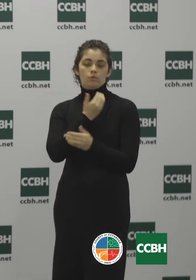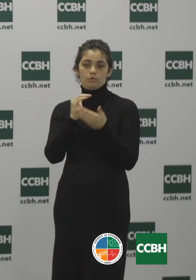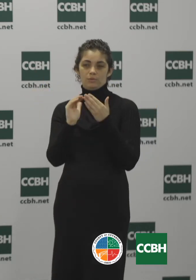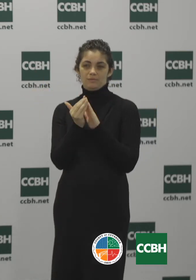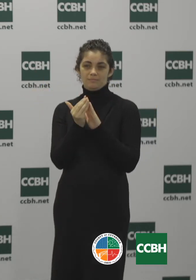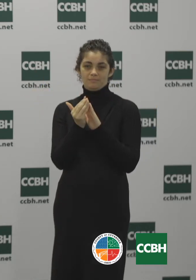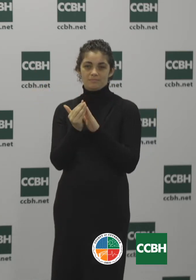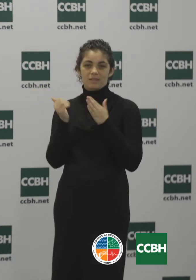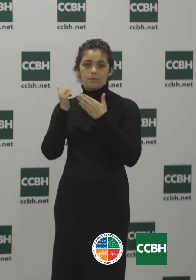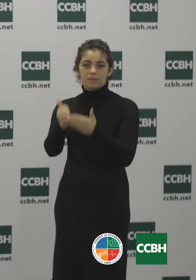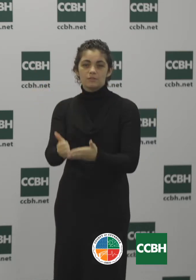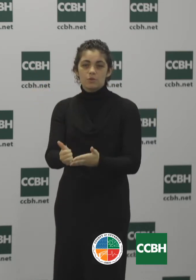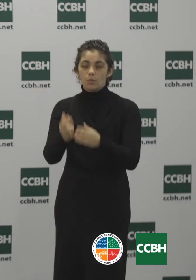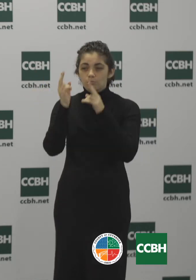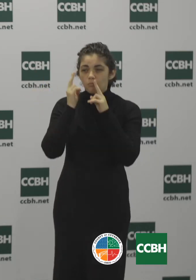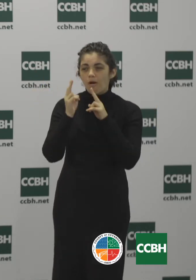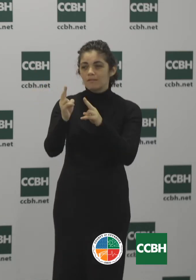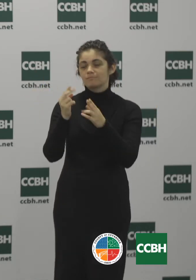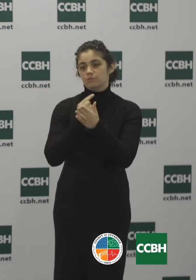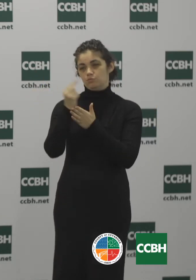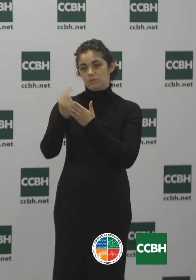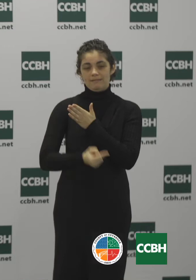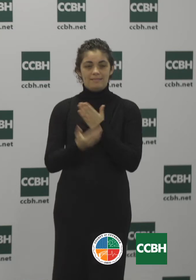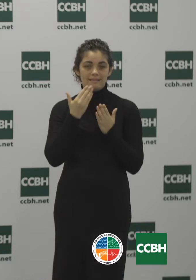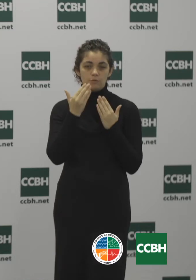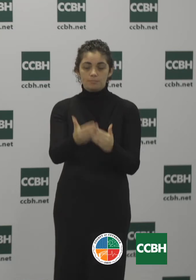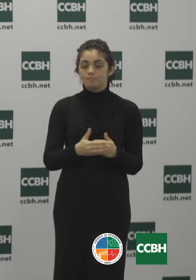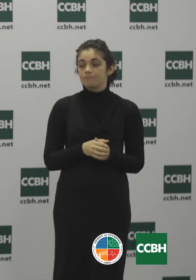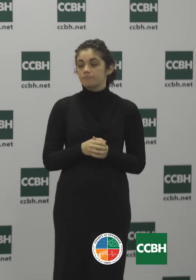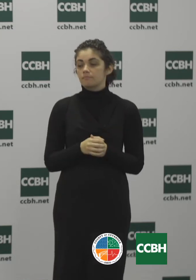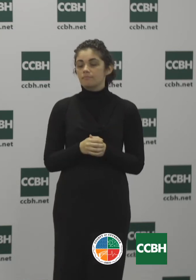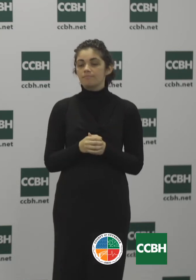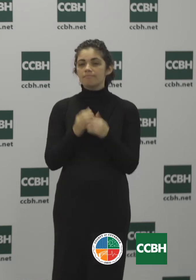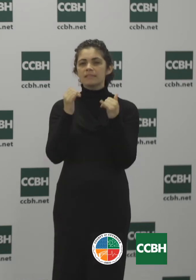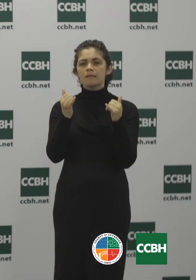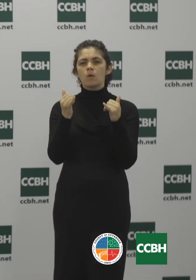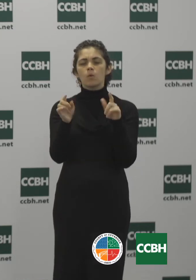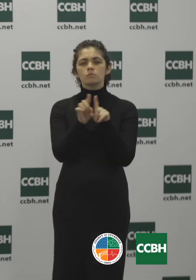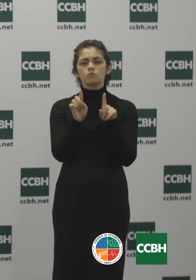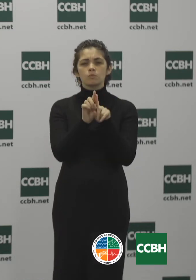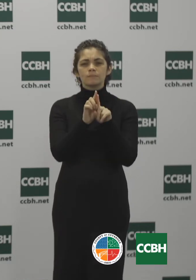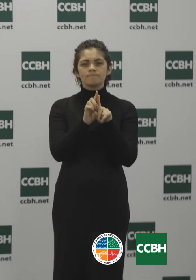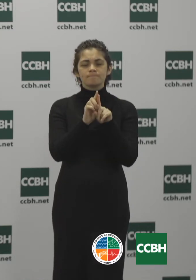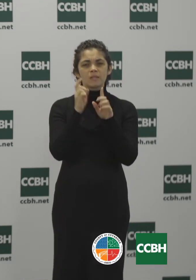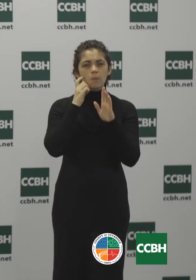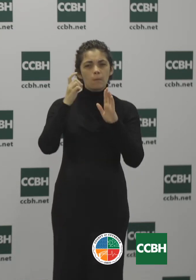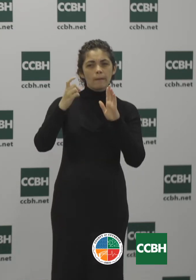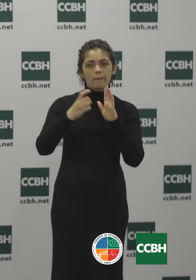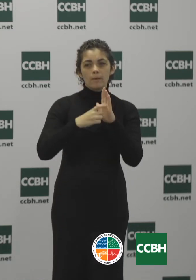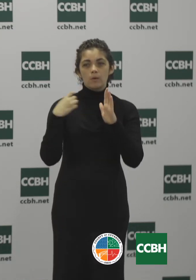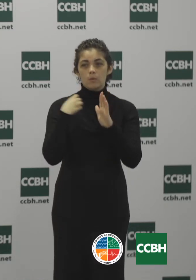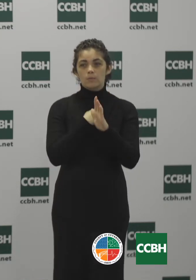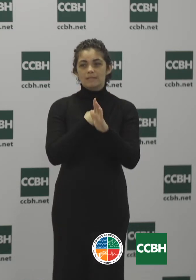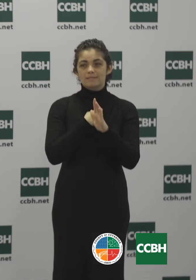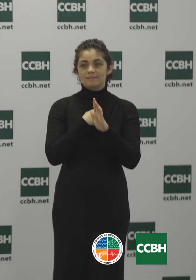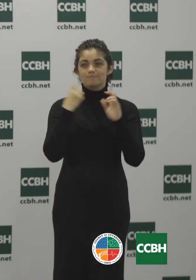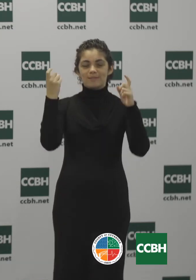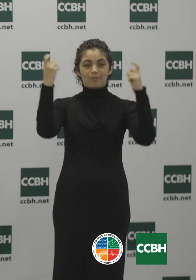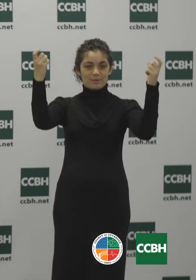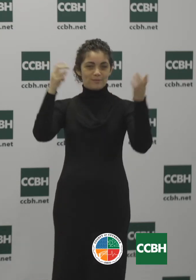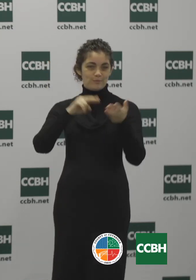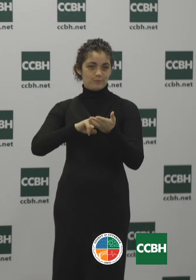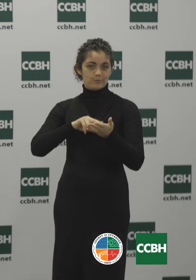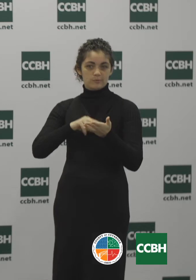we want to honor you this weekend. I'd also like to take a moment to recognize that we celebrated nurses this week.